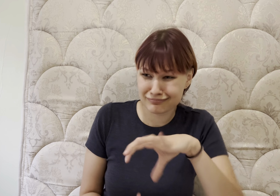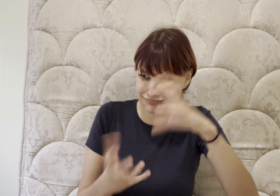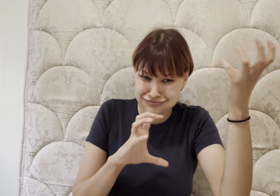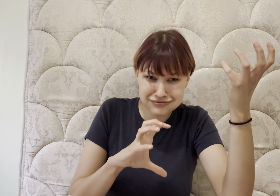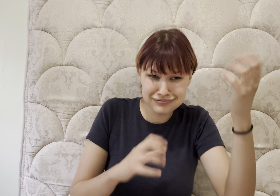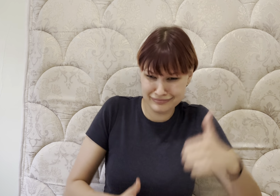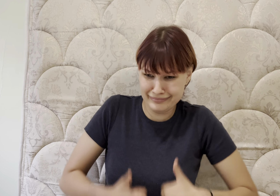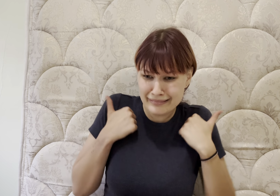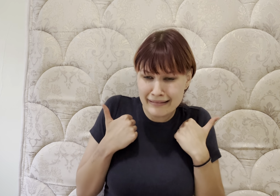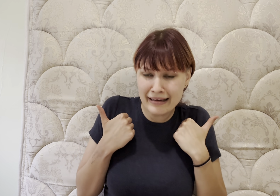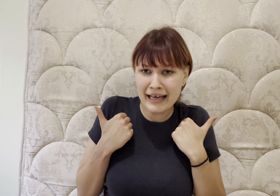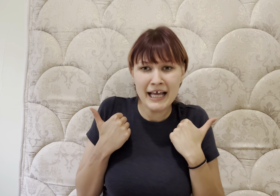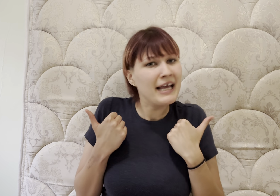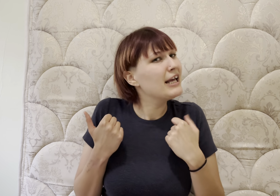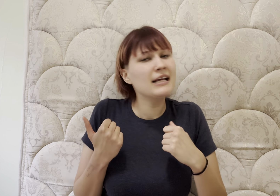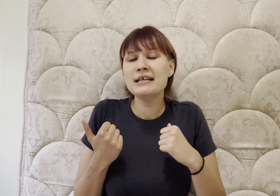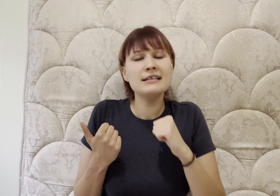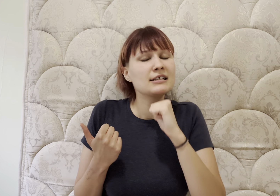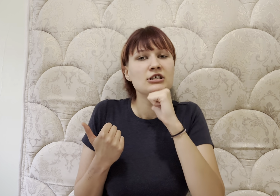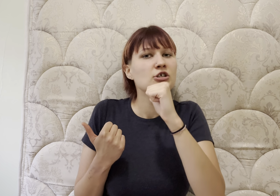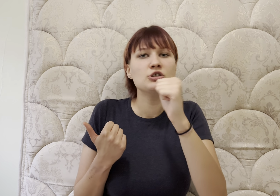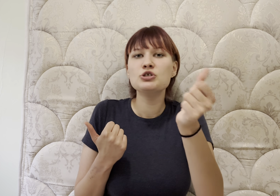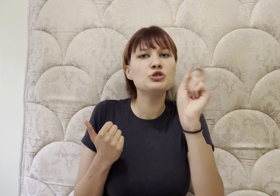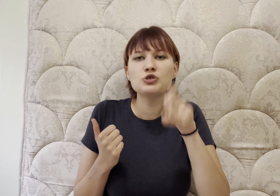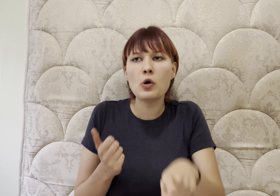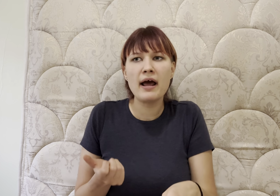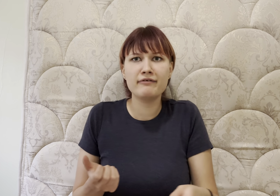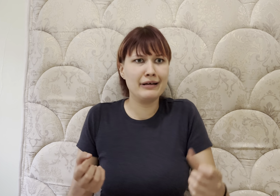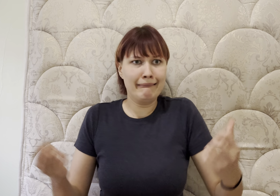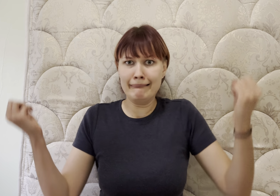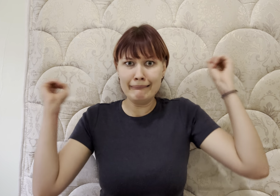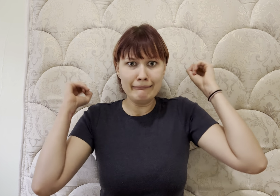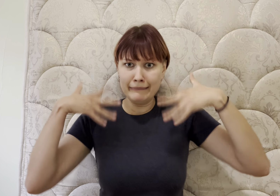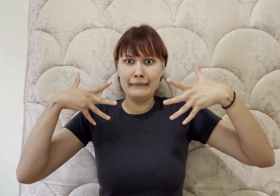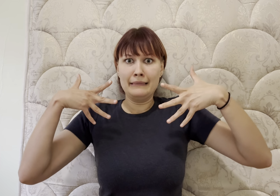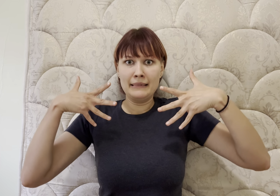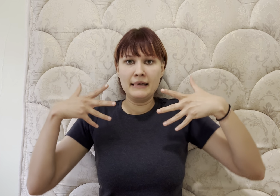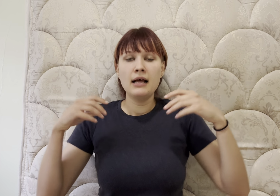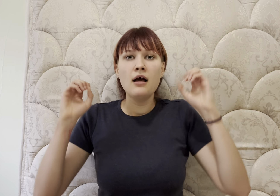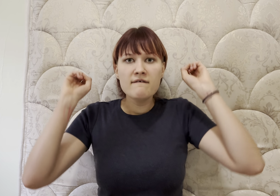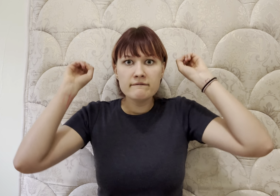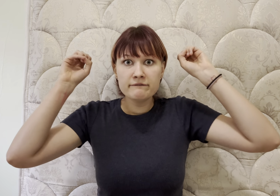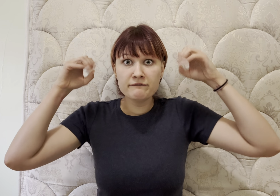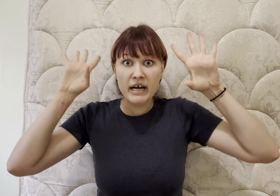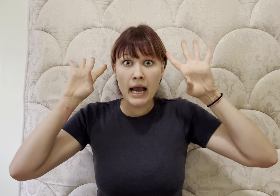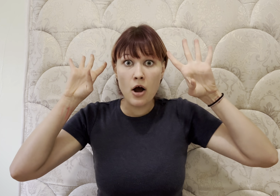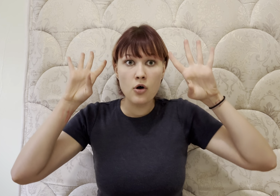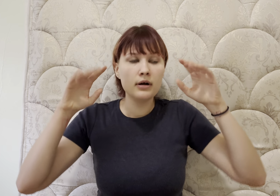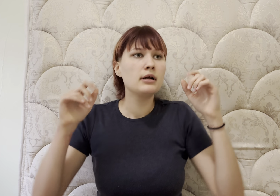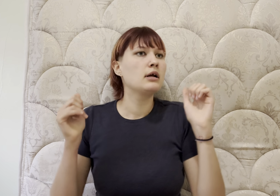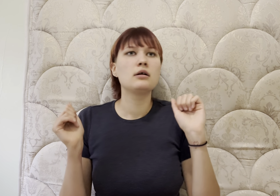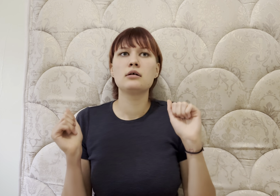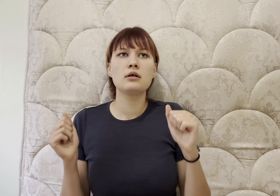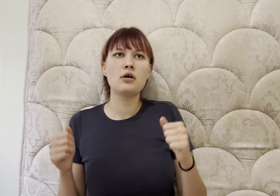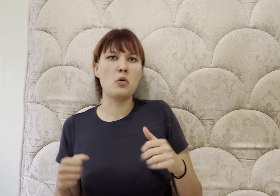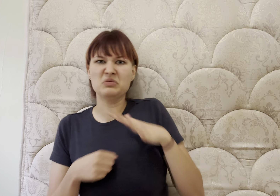tolerate distress. So for example, now during the pandemic, a lot of people are very stressed. They're feeling socially